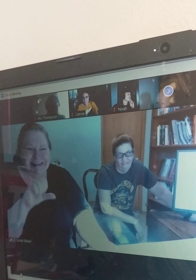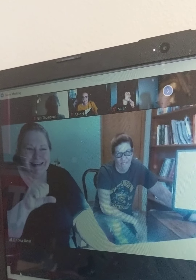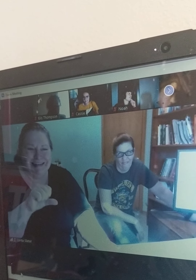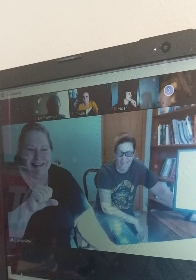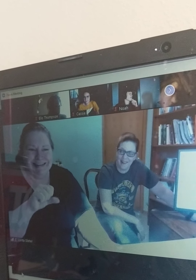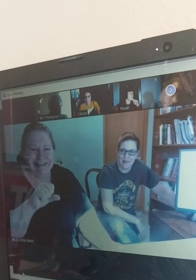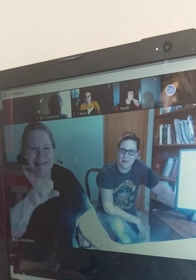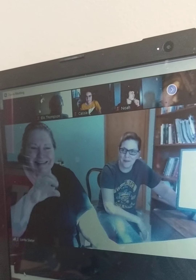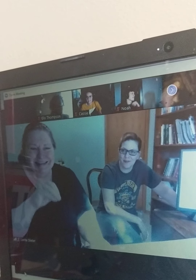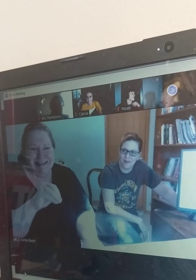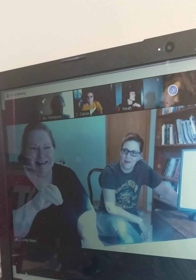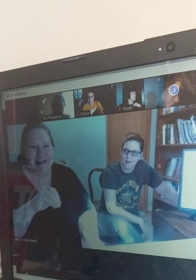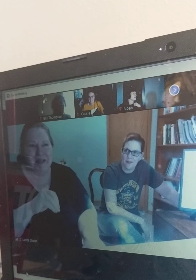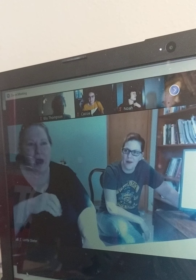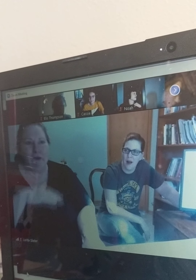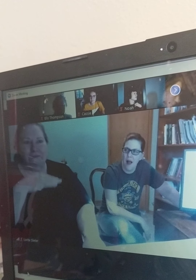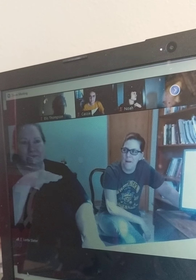this.